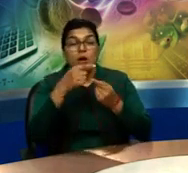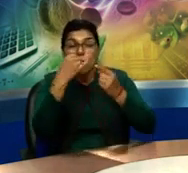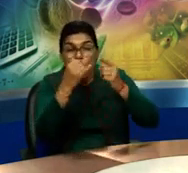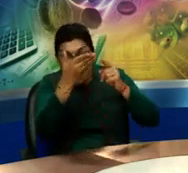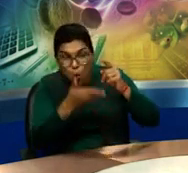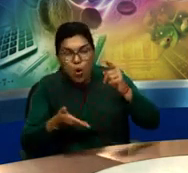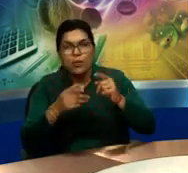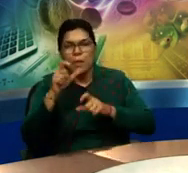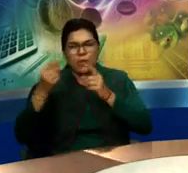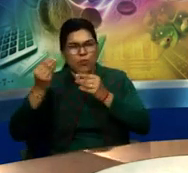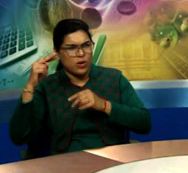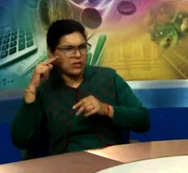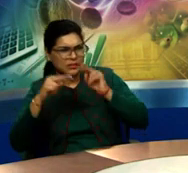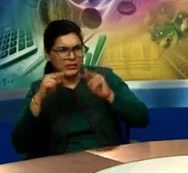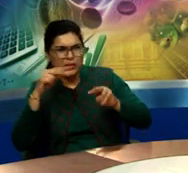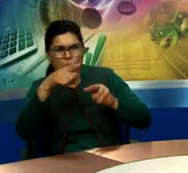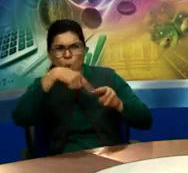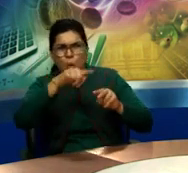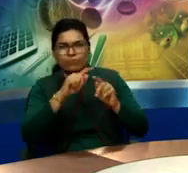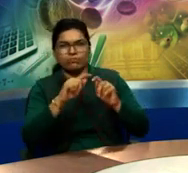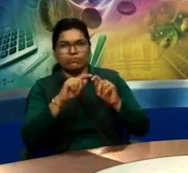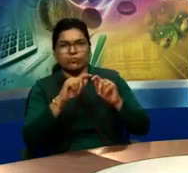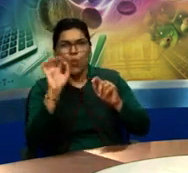further work gets delayed, because all that work is connected.